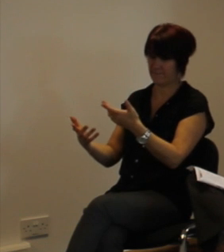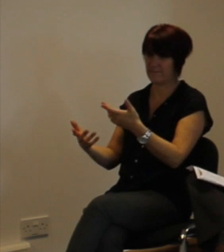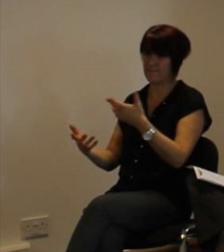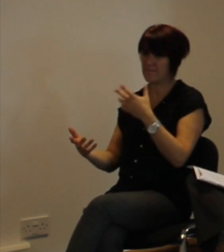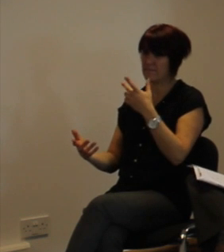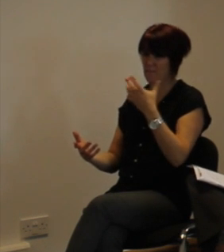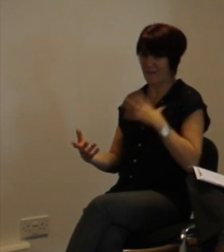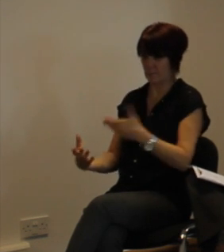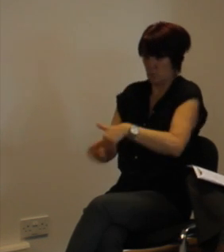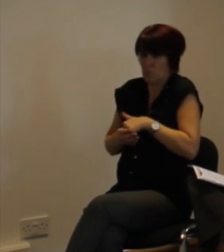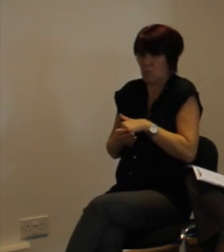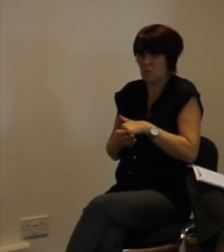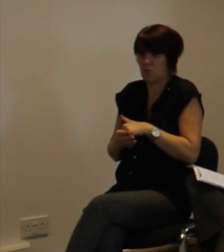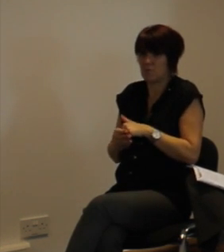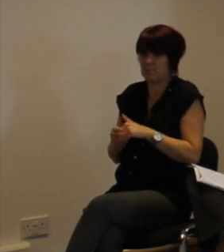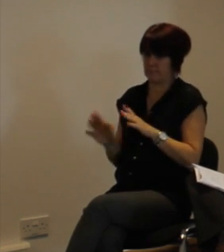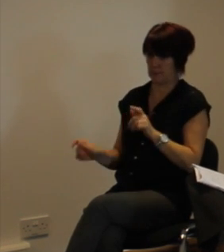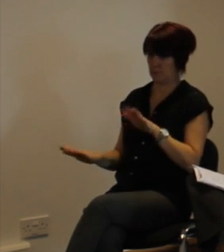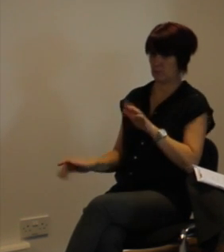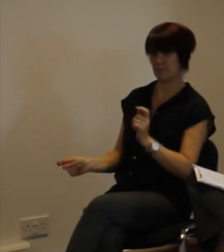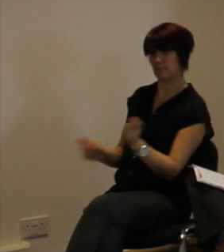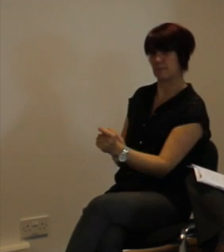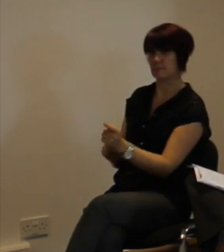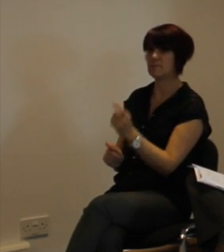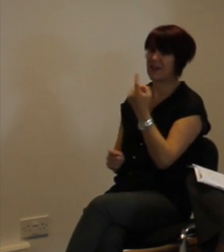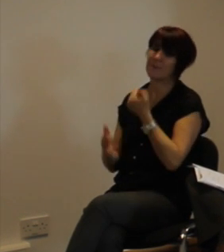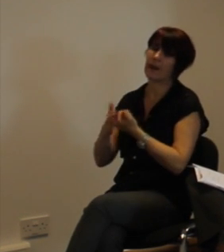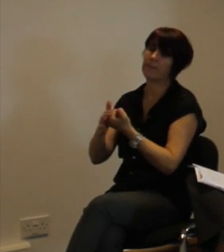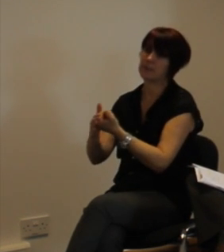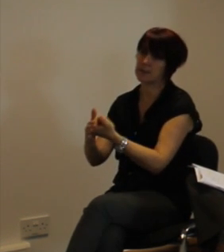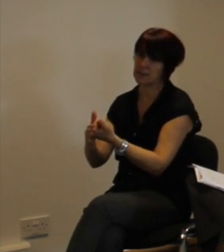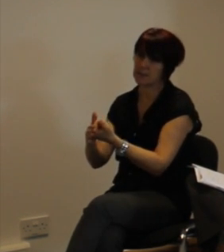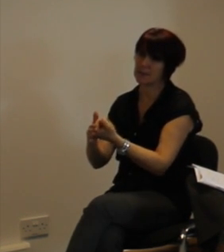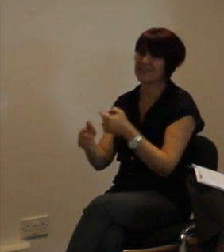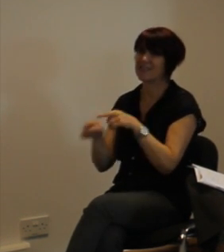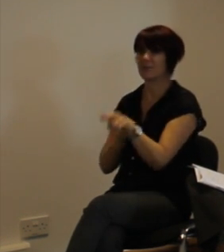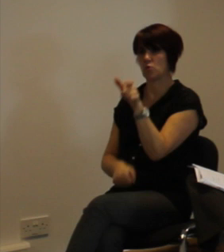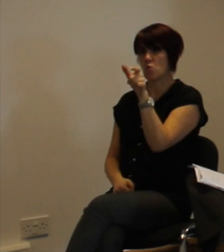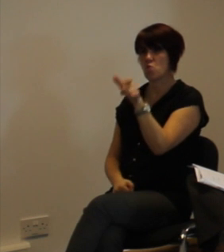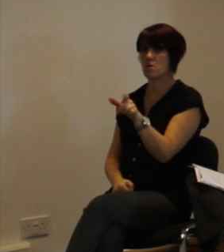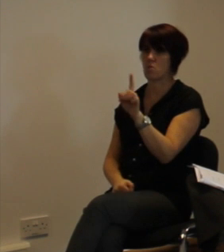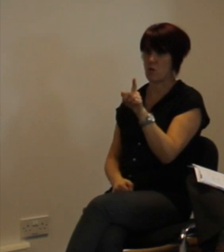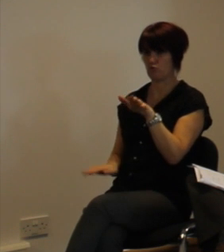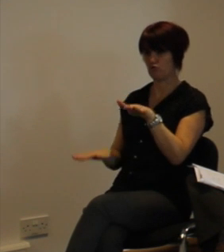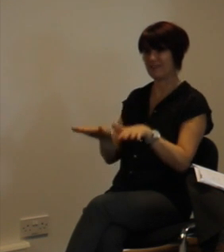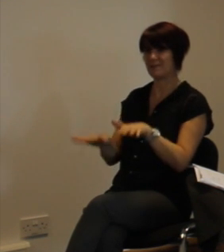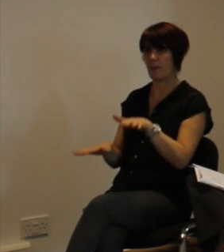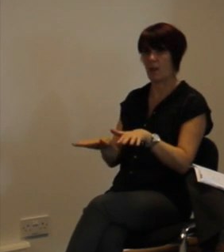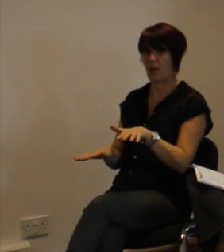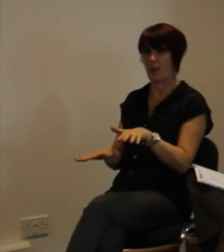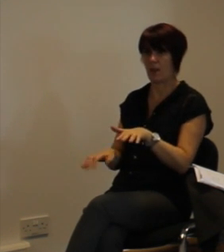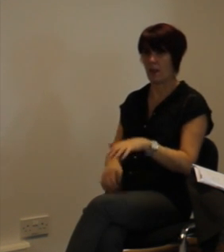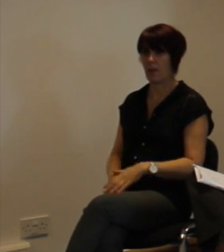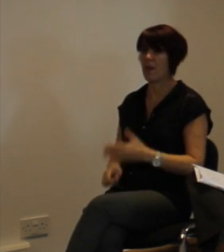greatest degree possible. Of course, there may be limits to that, and the special word we have here, of course, is reasonable. What is reasonable?